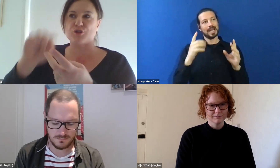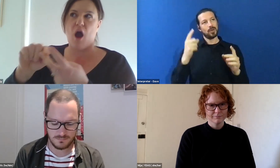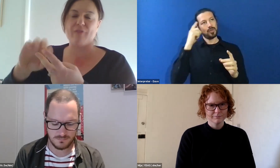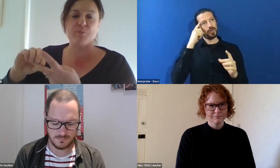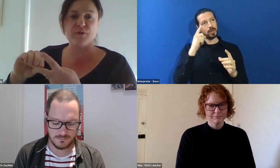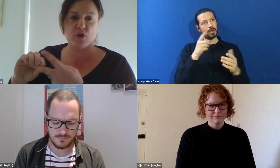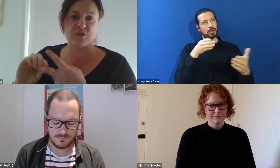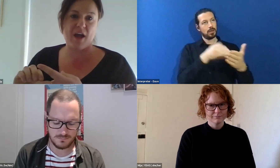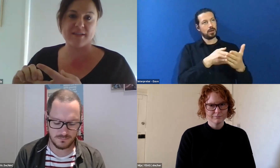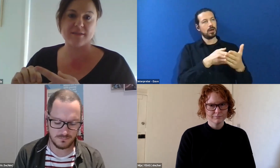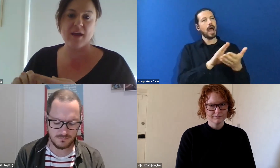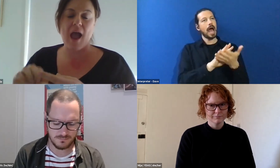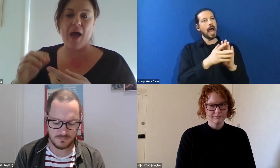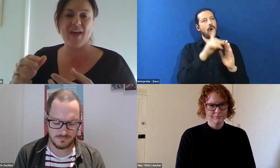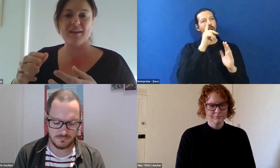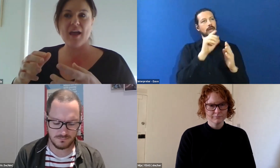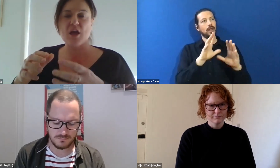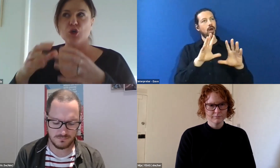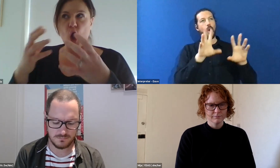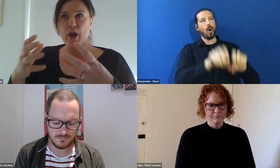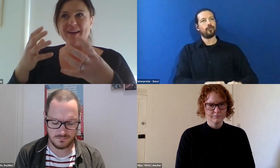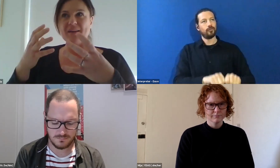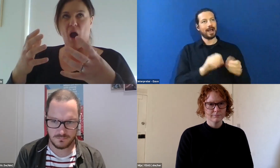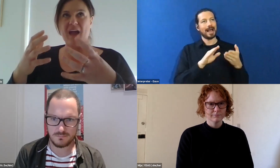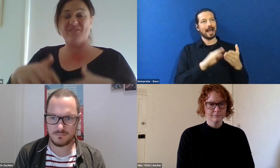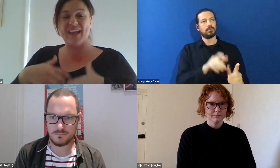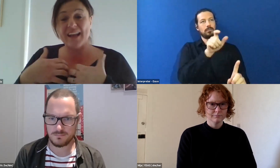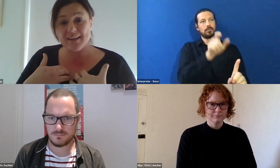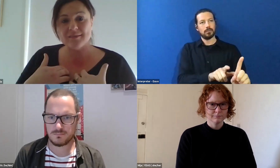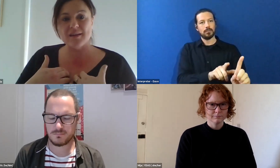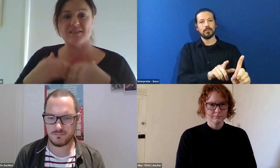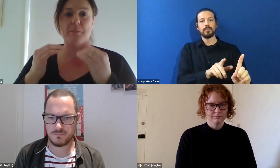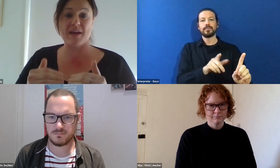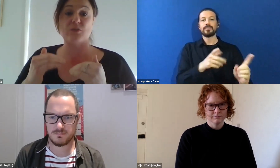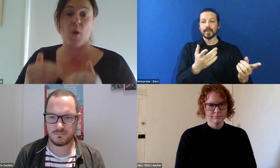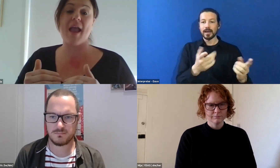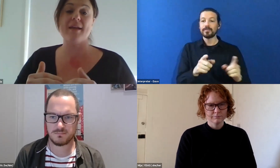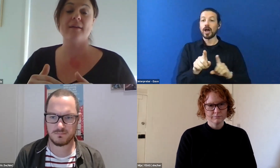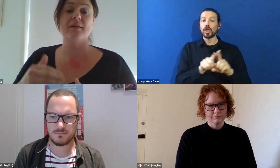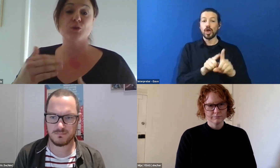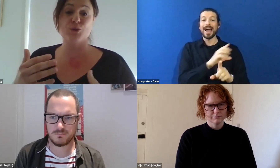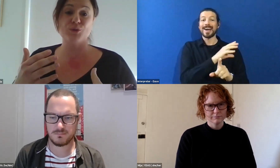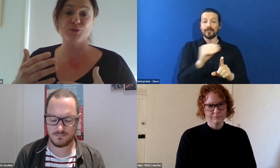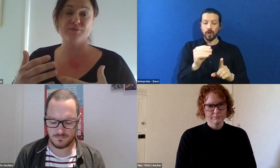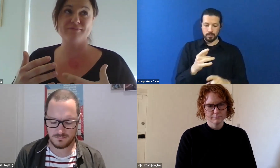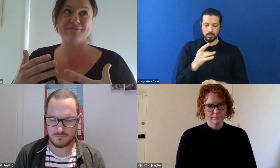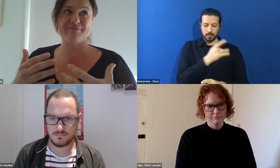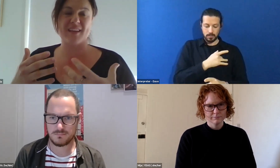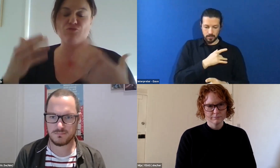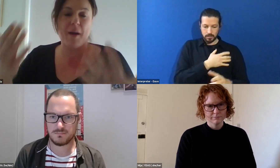going to try and remove those barriers? And that learning by feeling is the best way